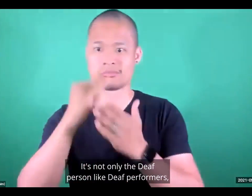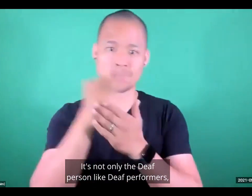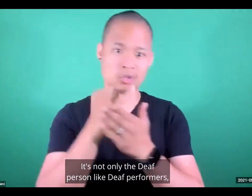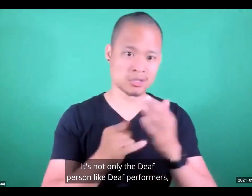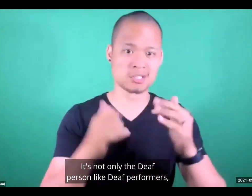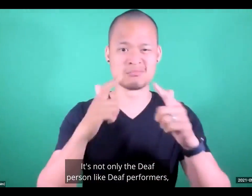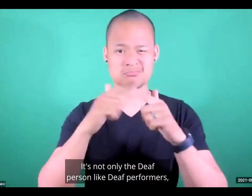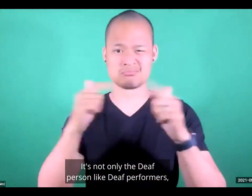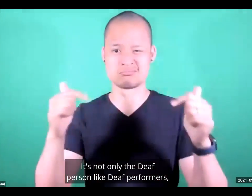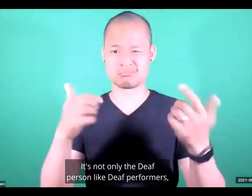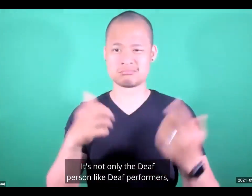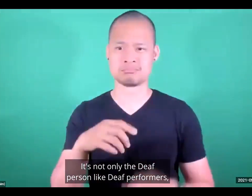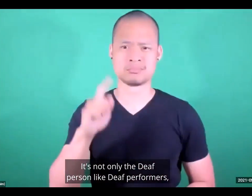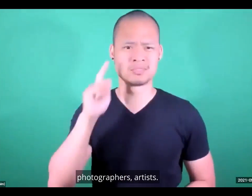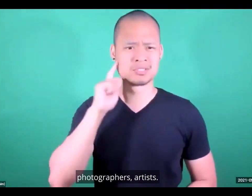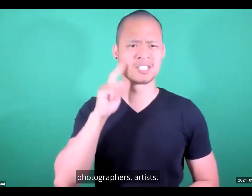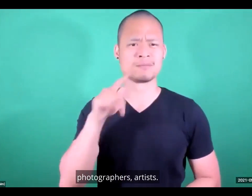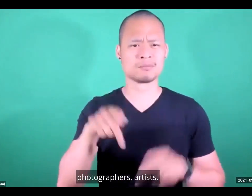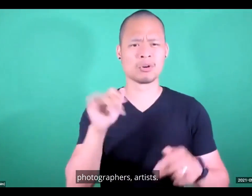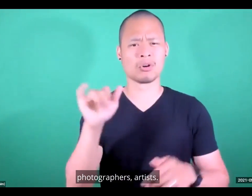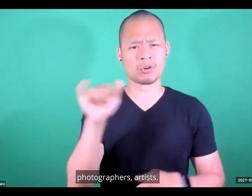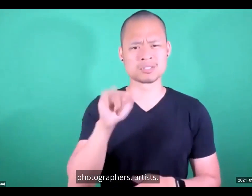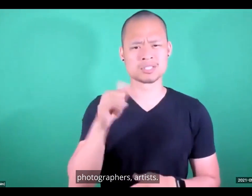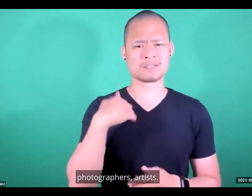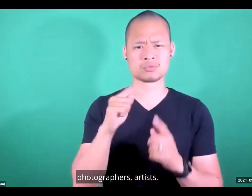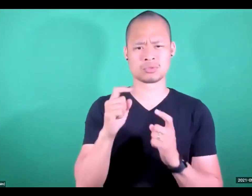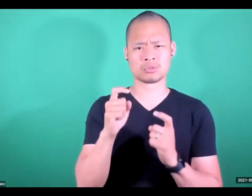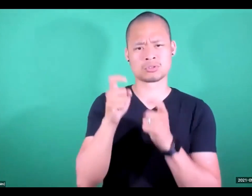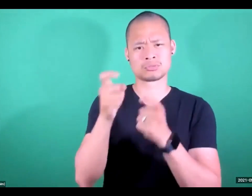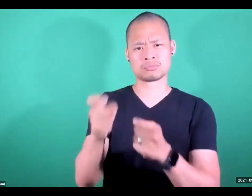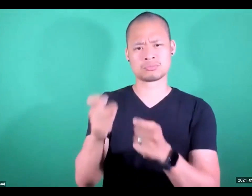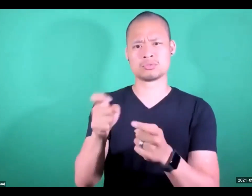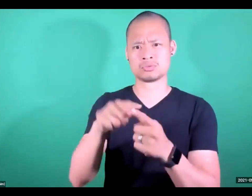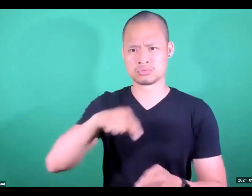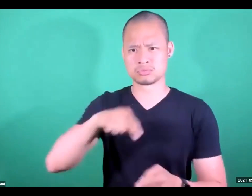the deaf person, like deaf performers, photographers, artists.